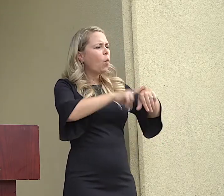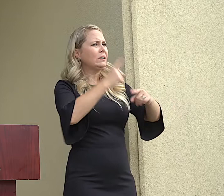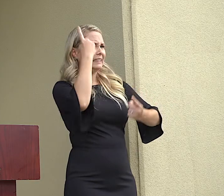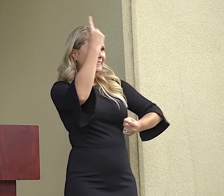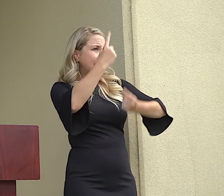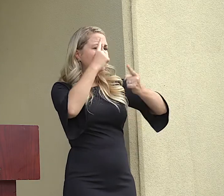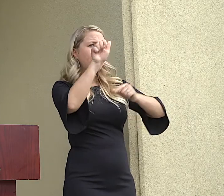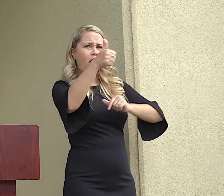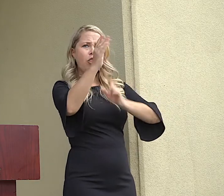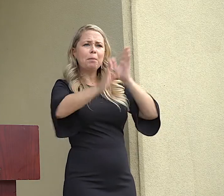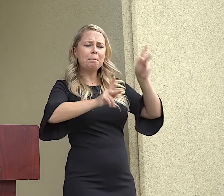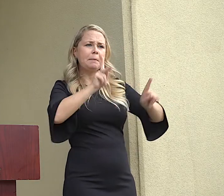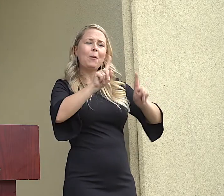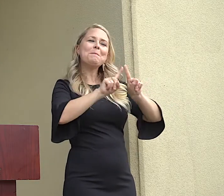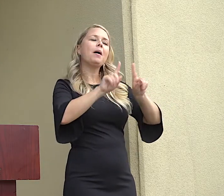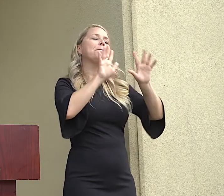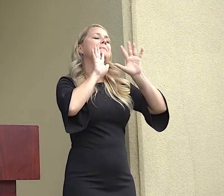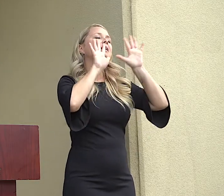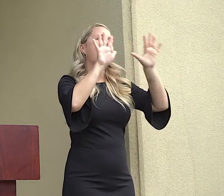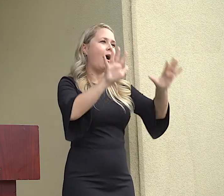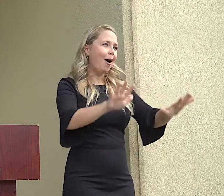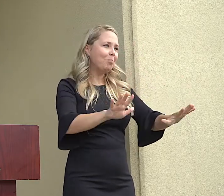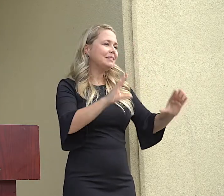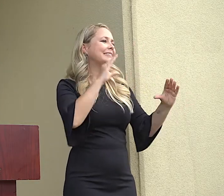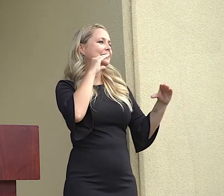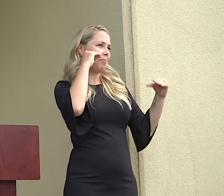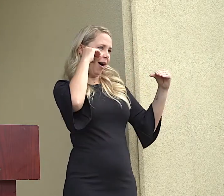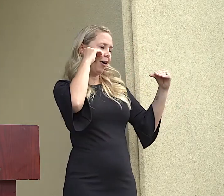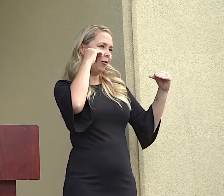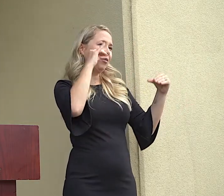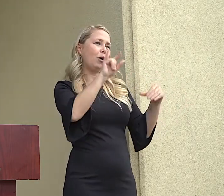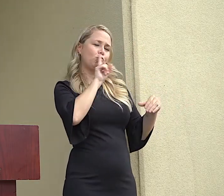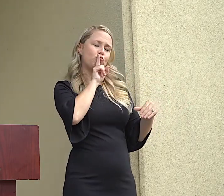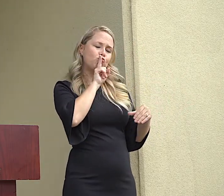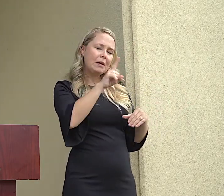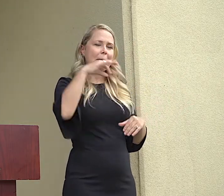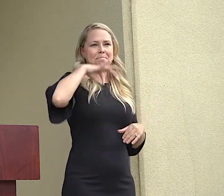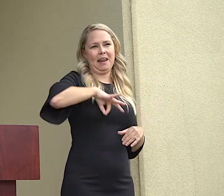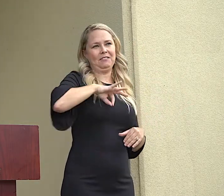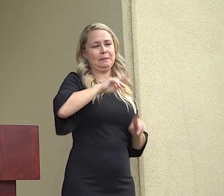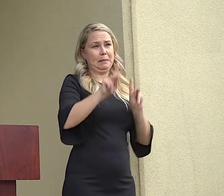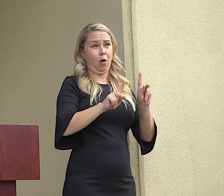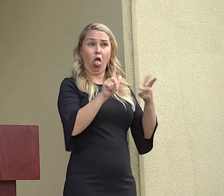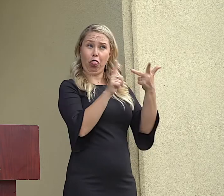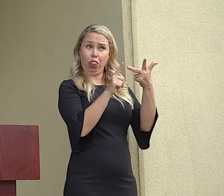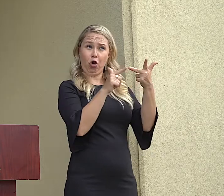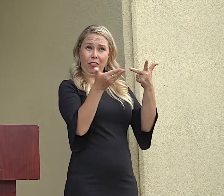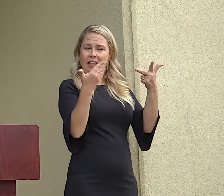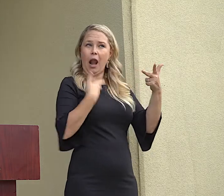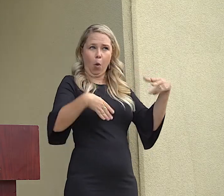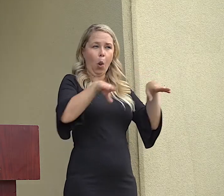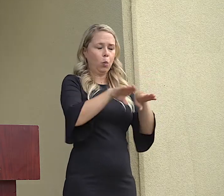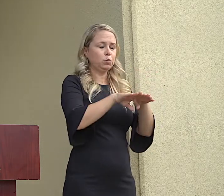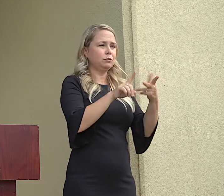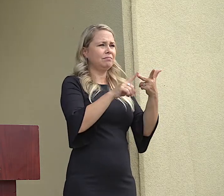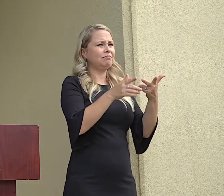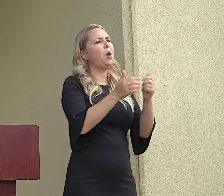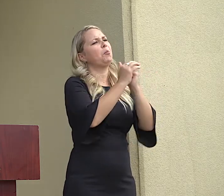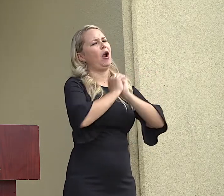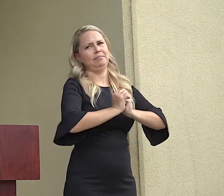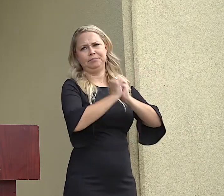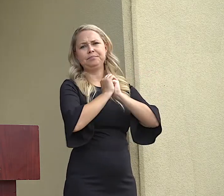others, but be calm, smile. That tends to go a long ways with a lot of people. And then the third thing, and I'll conclude with this, is that I would ask for you to